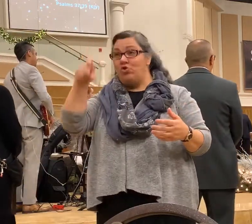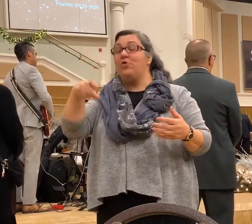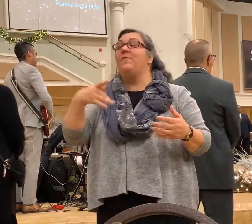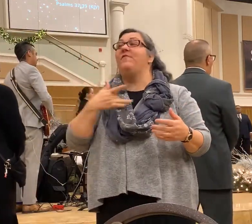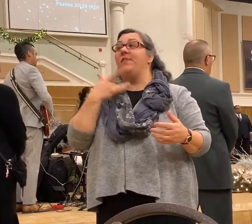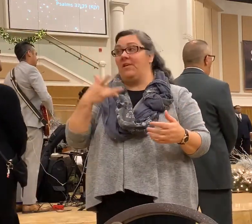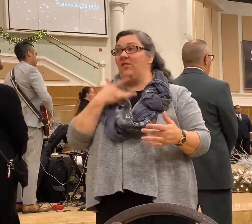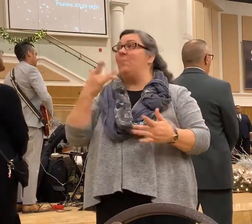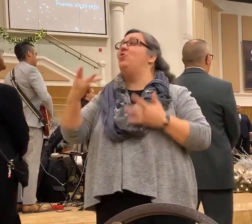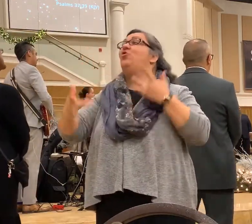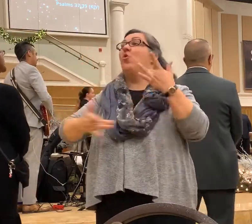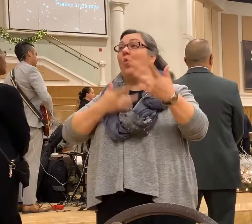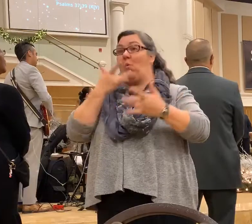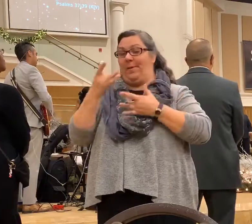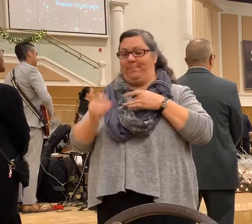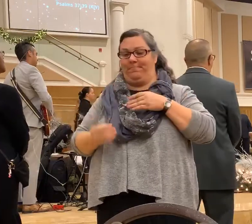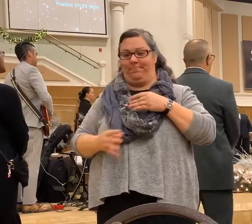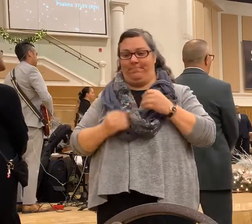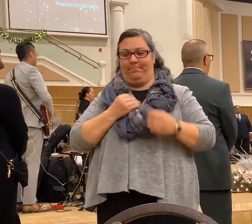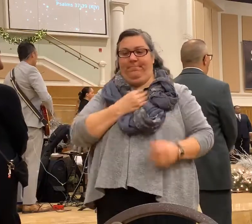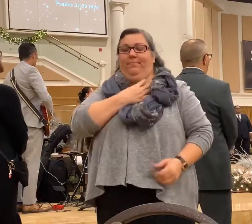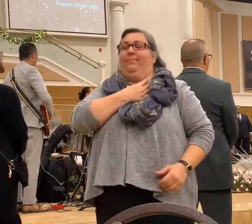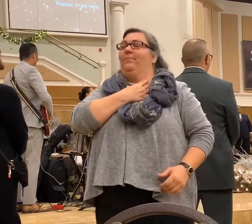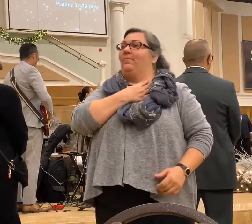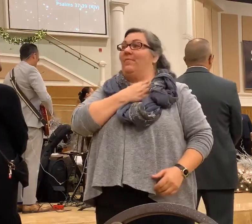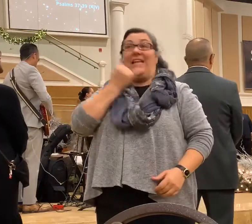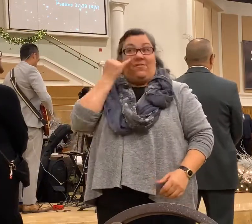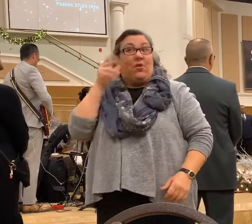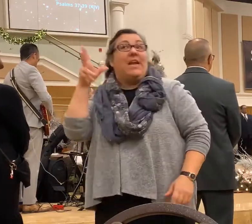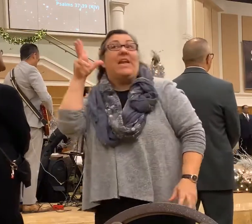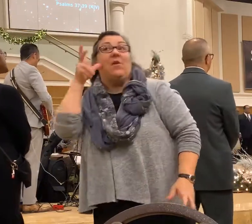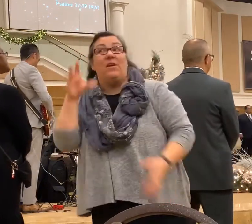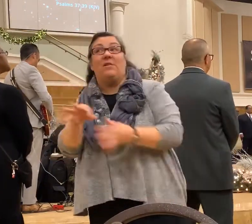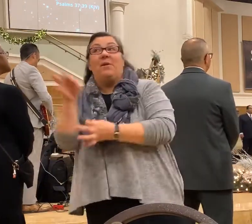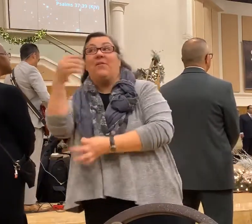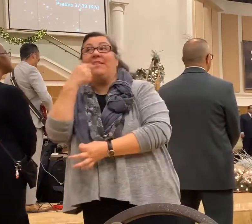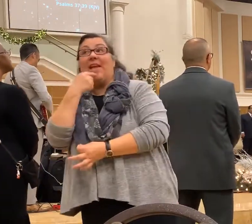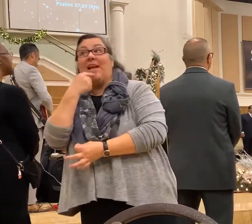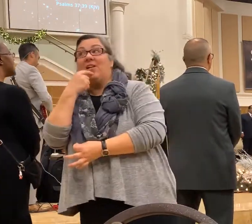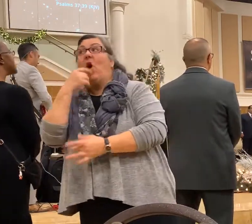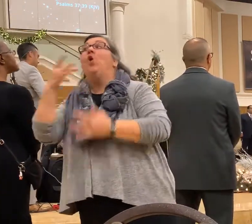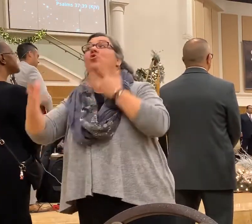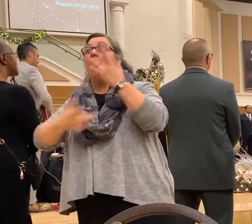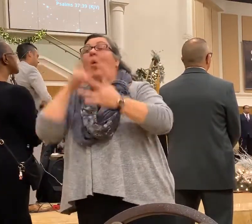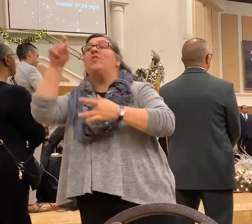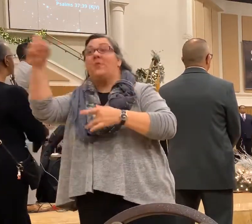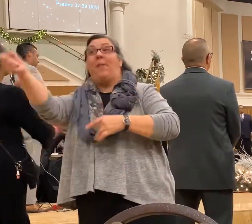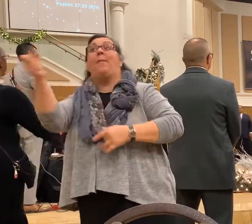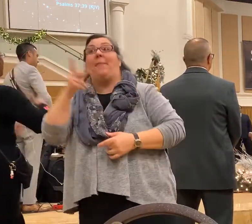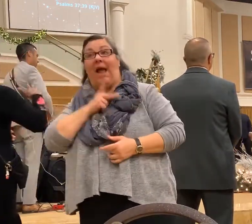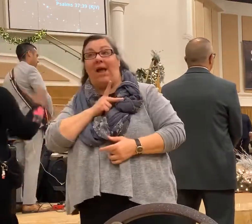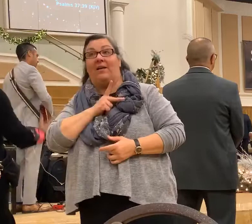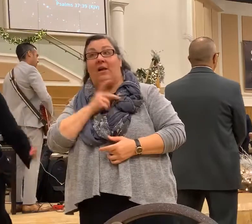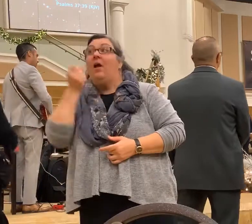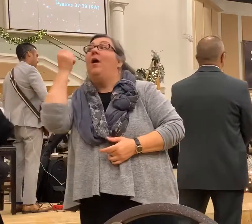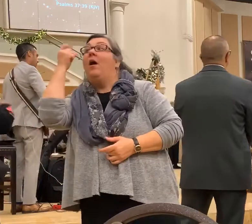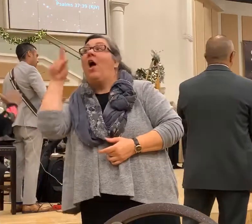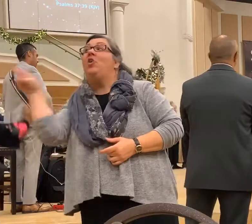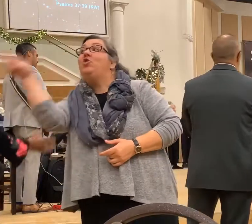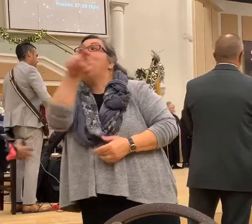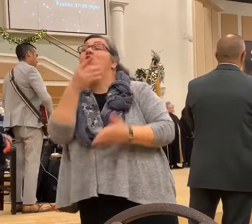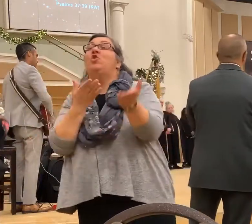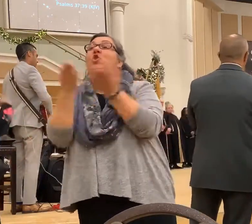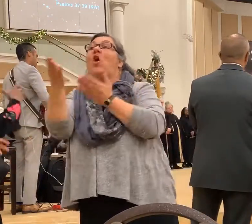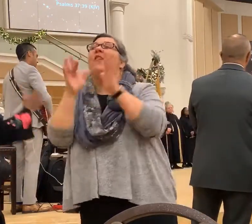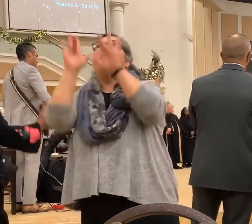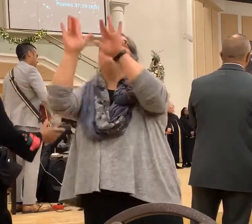back. If you've been hearing what the Spirit's saying in the church, there should be some joy coming back, because you serve a merciful God. You